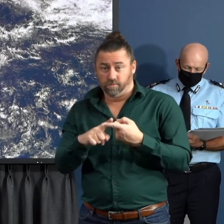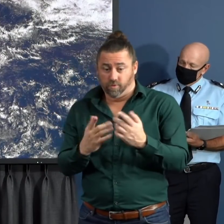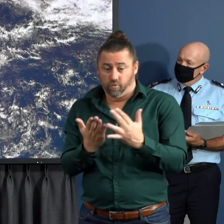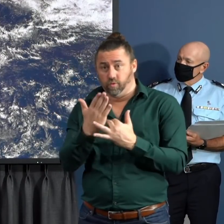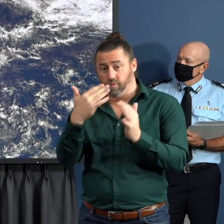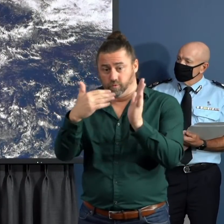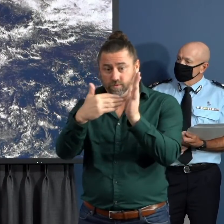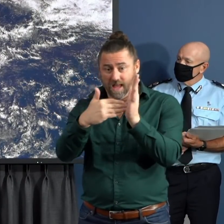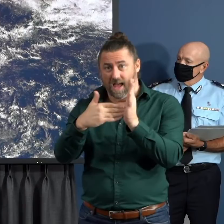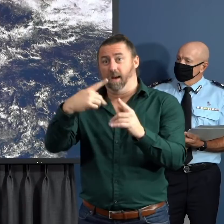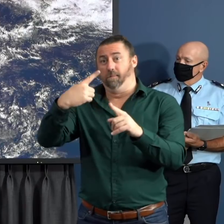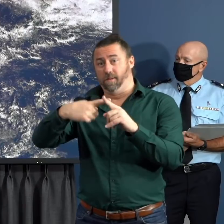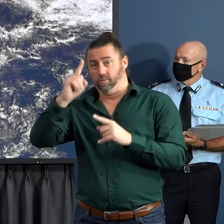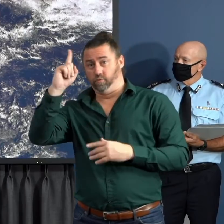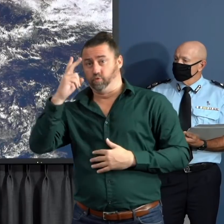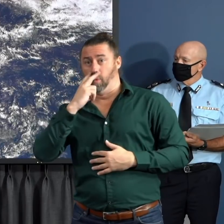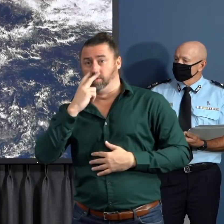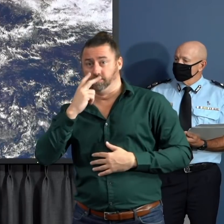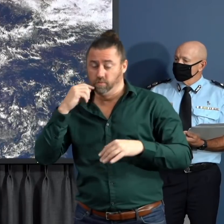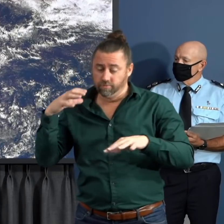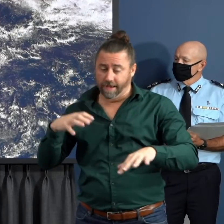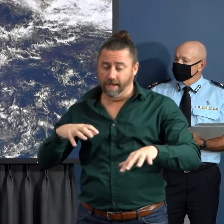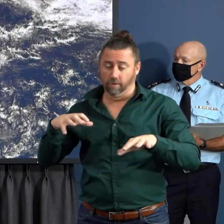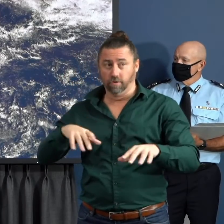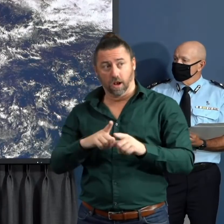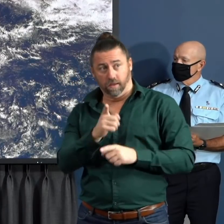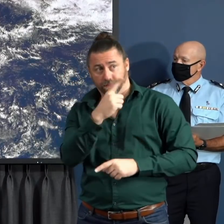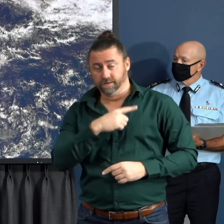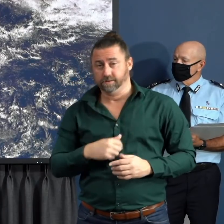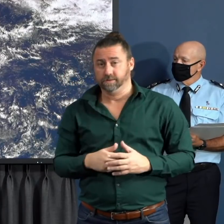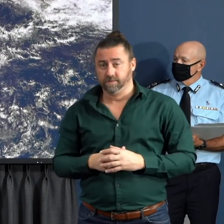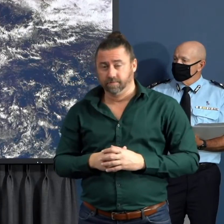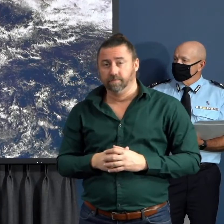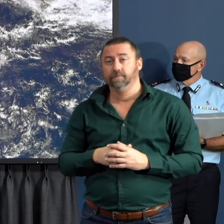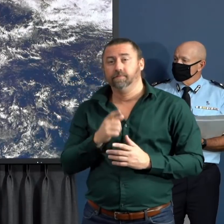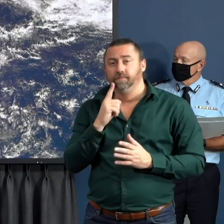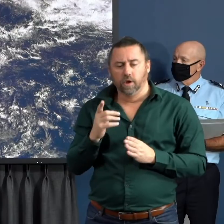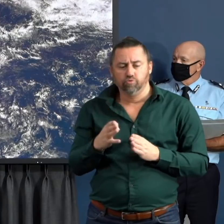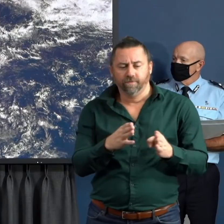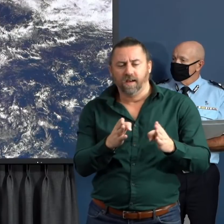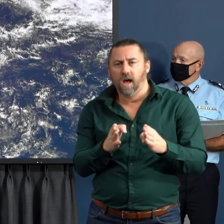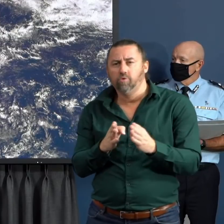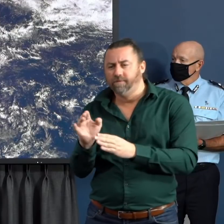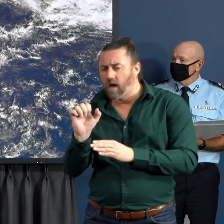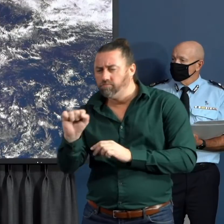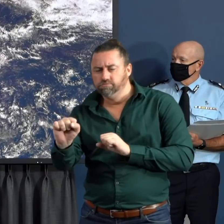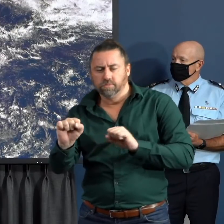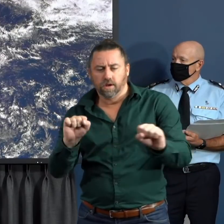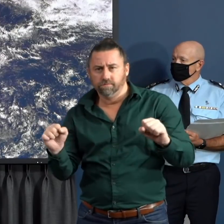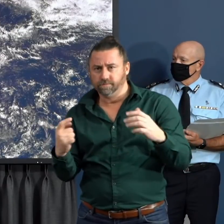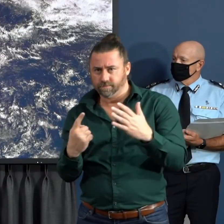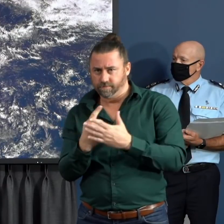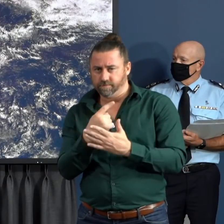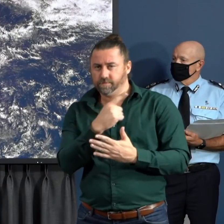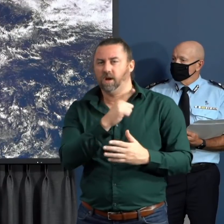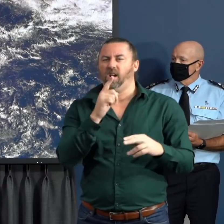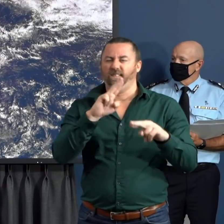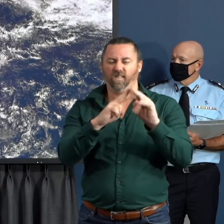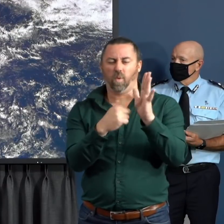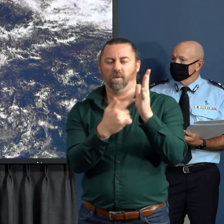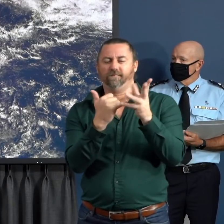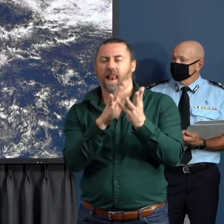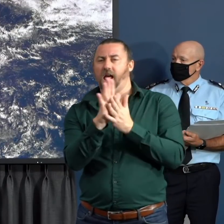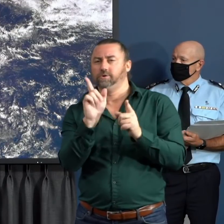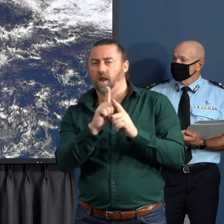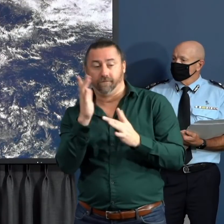well into tonight as well. I'll give a riverine flooding update now. So that was the update for the flash flooding, but we're